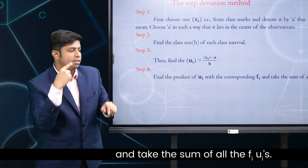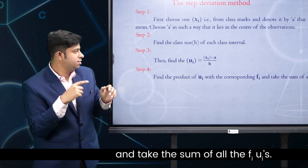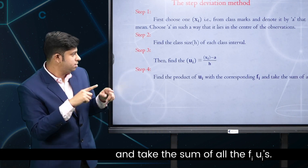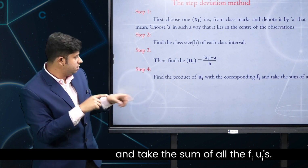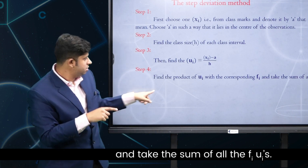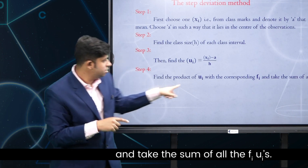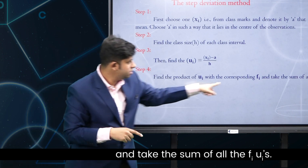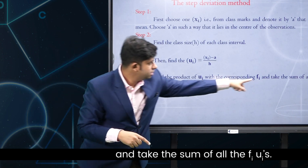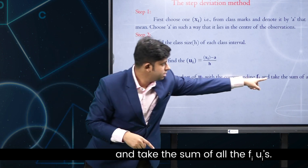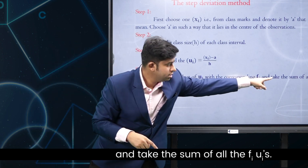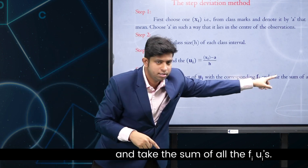ui's.